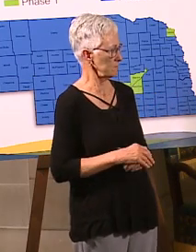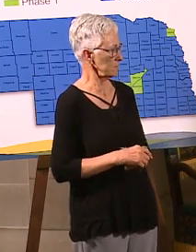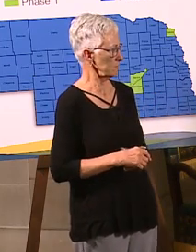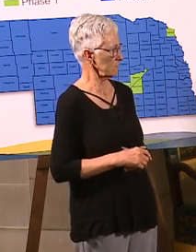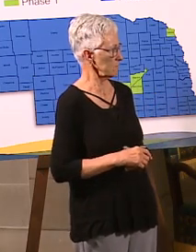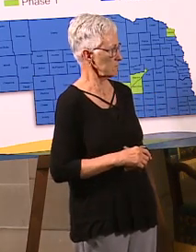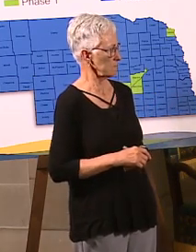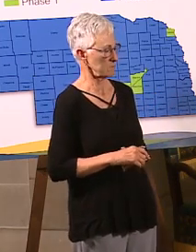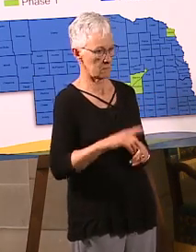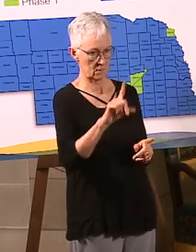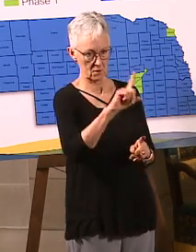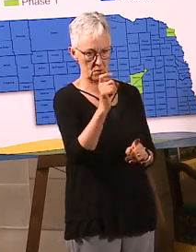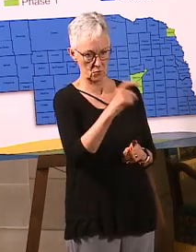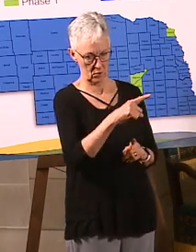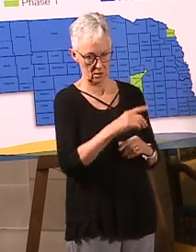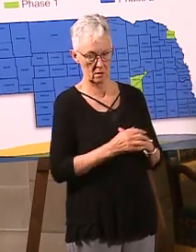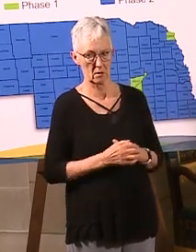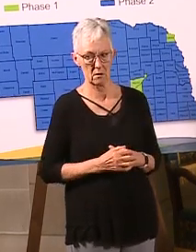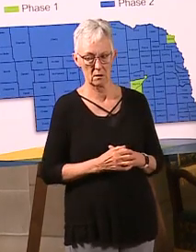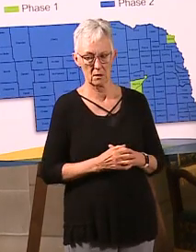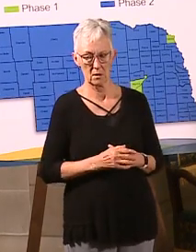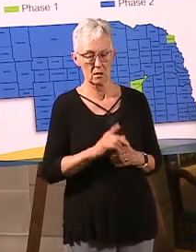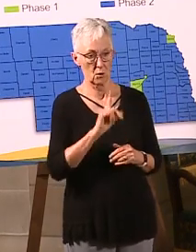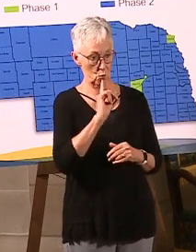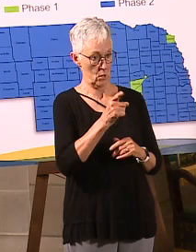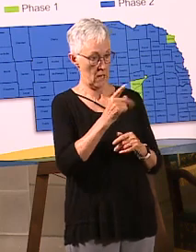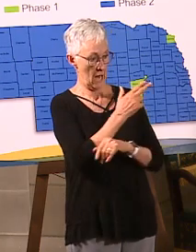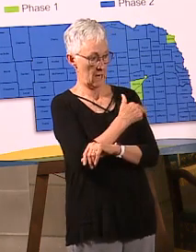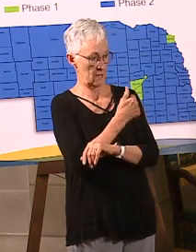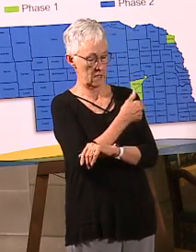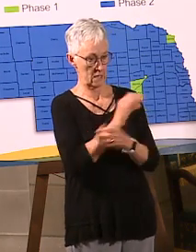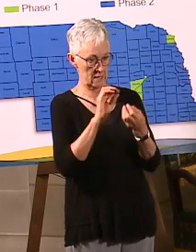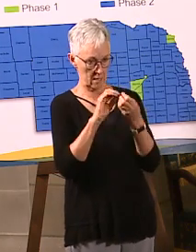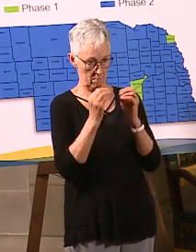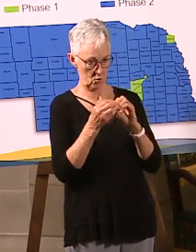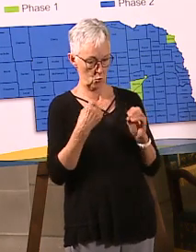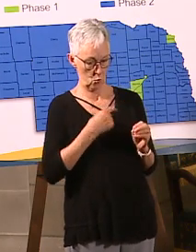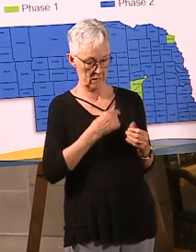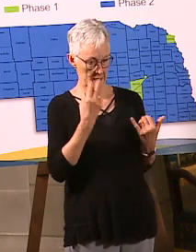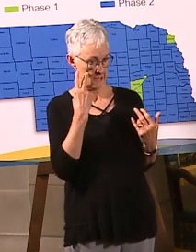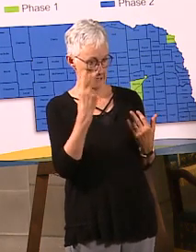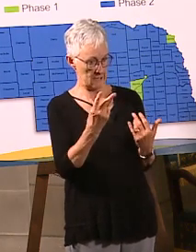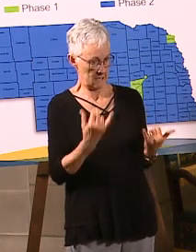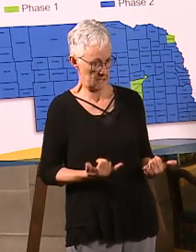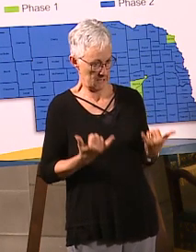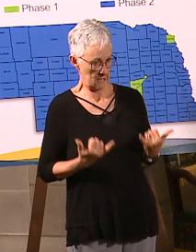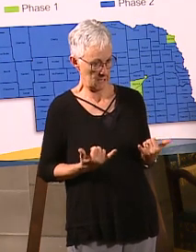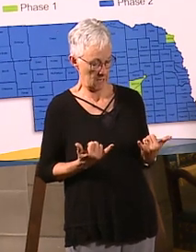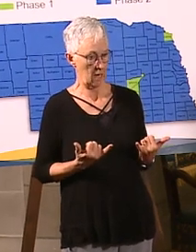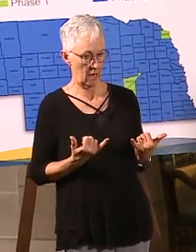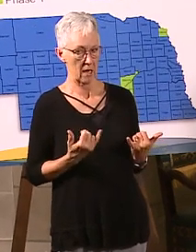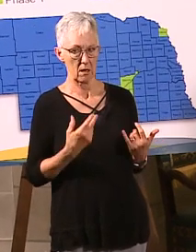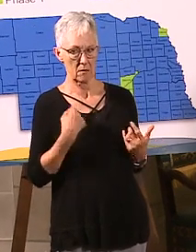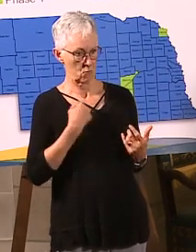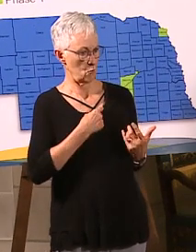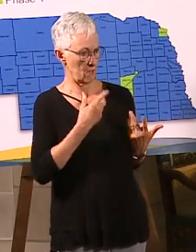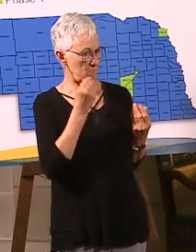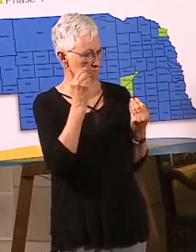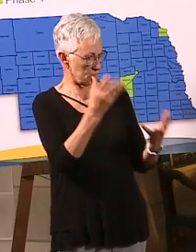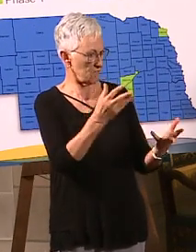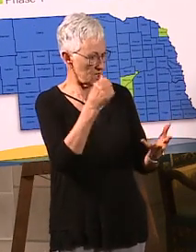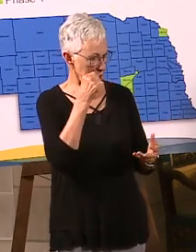at Lincoln too. The question was, the real hospital numbers that we see today, we reported them yesterday too for both Lincoln and